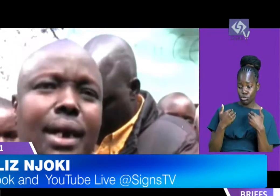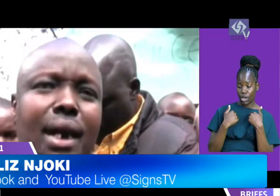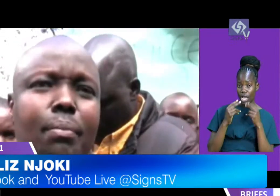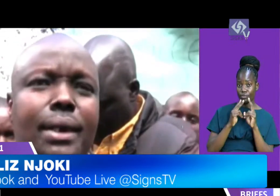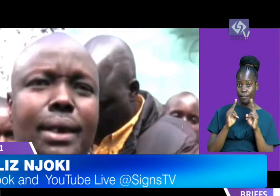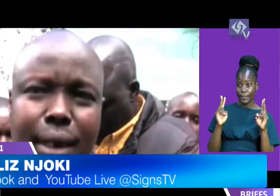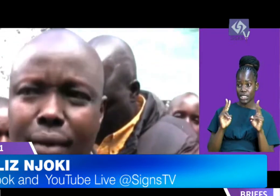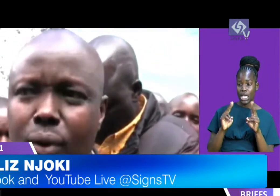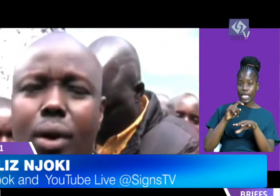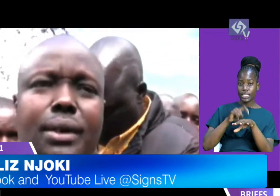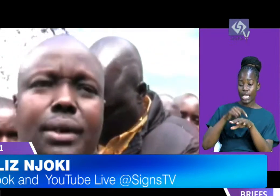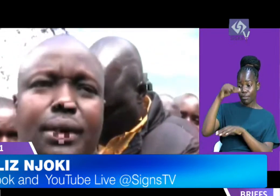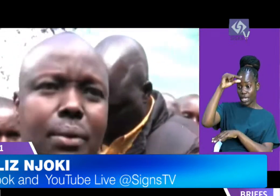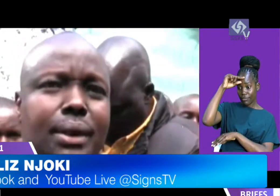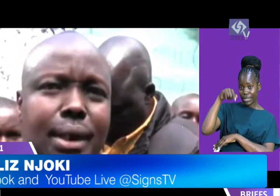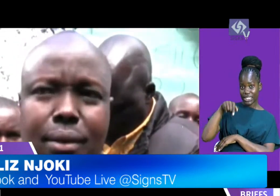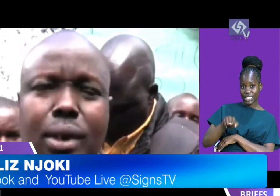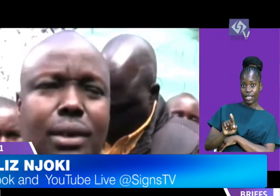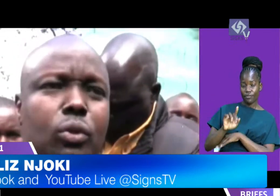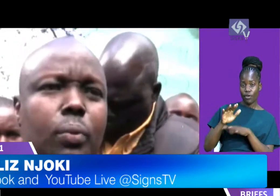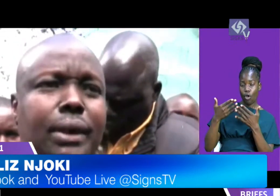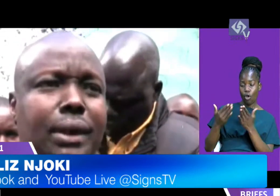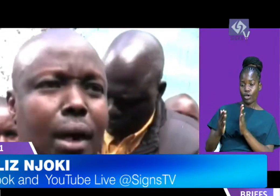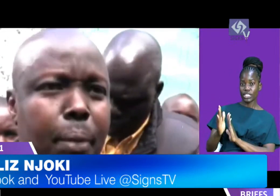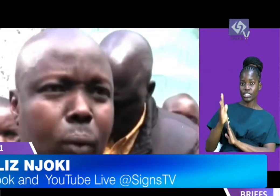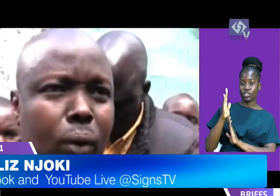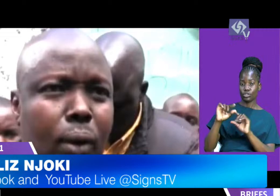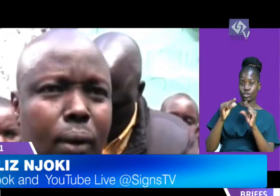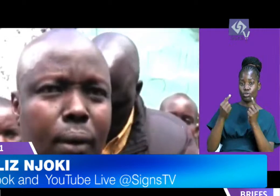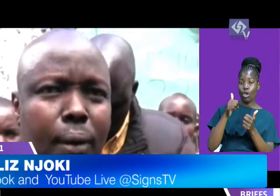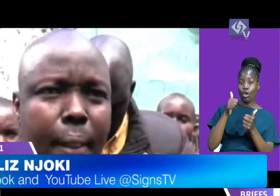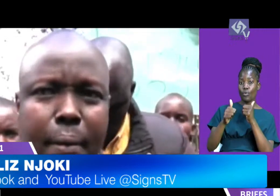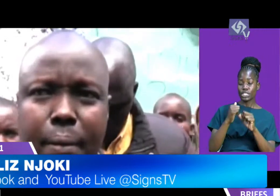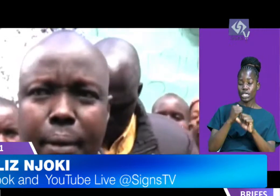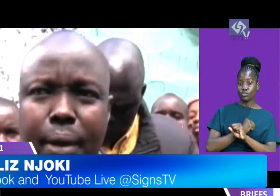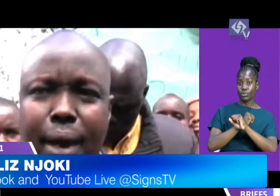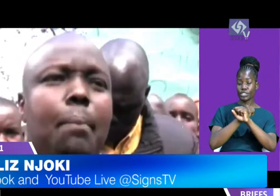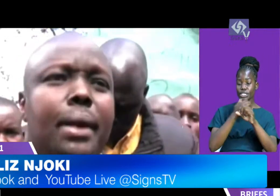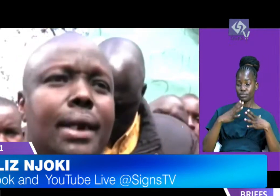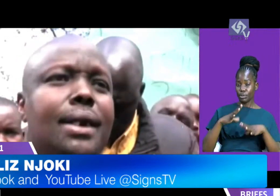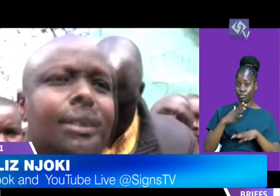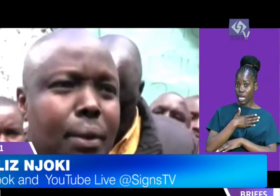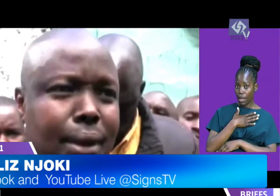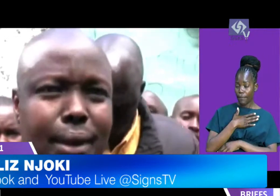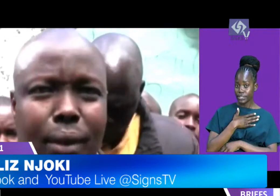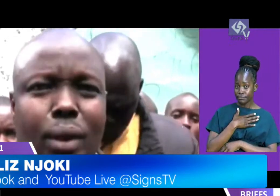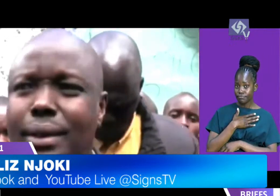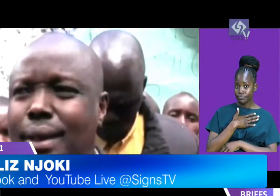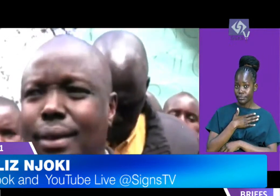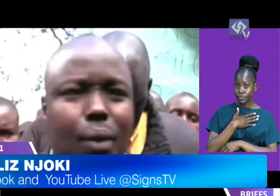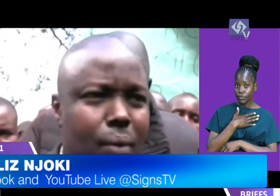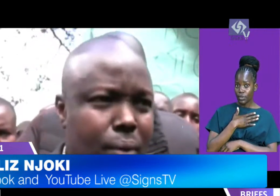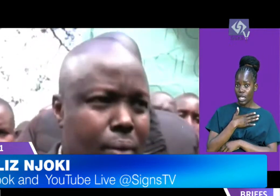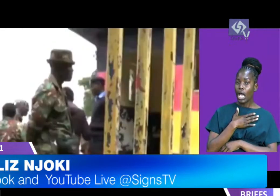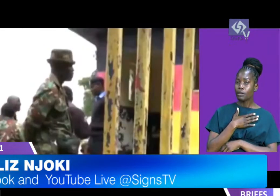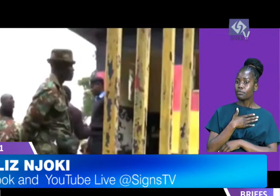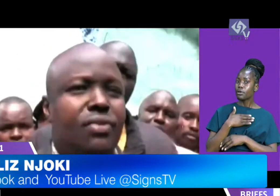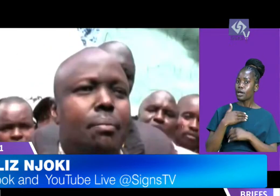when the government itself or the security agencies which are supposed to protect our people are bringing insecurity. What is this now? I